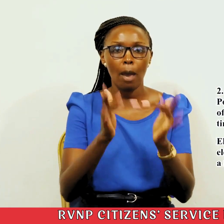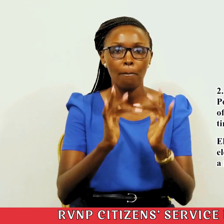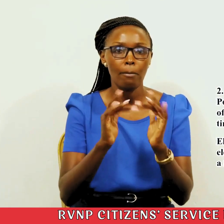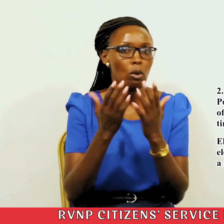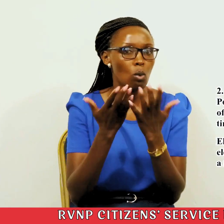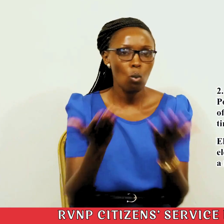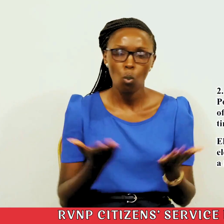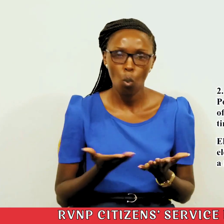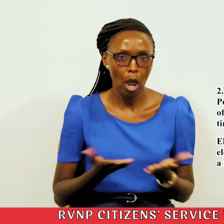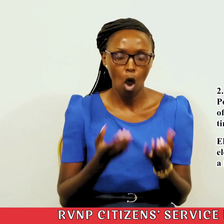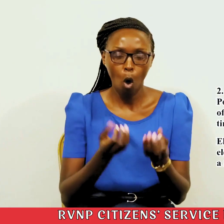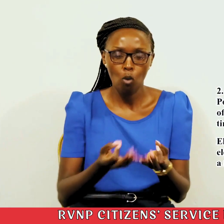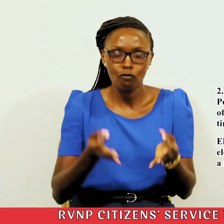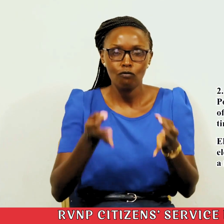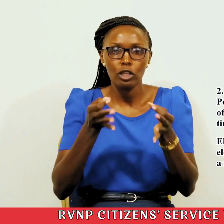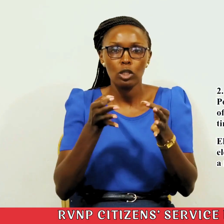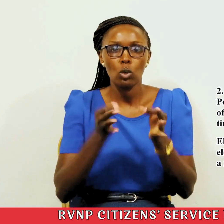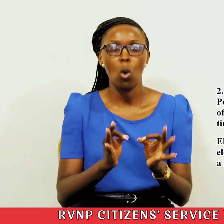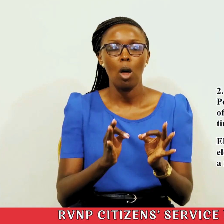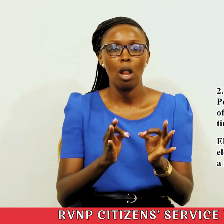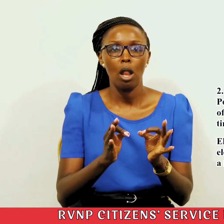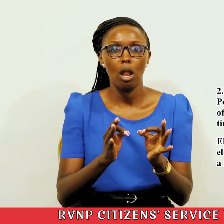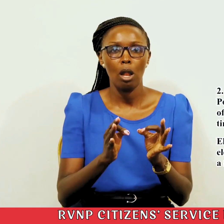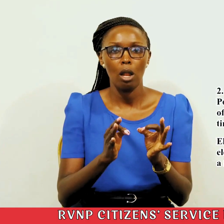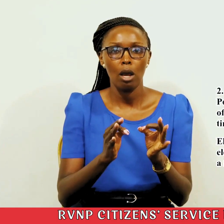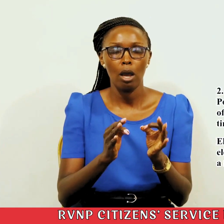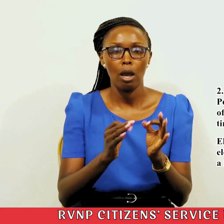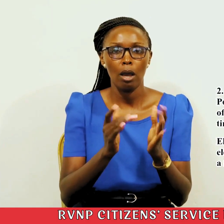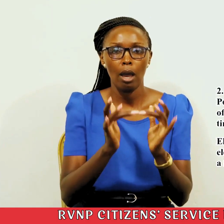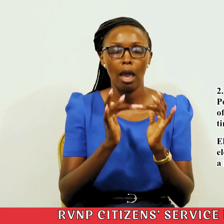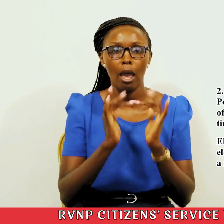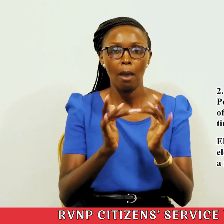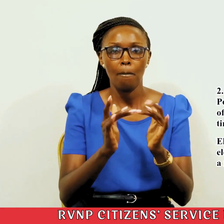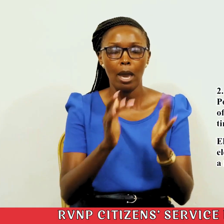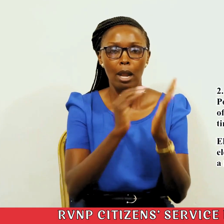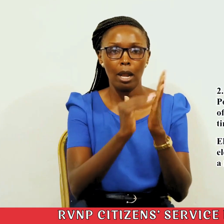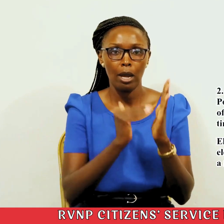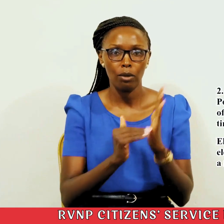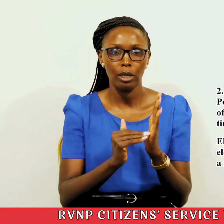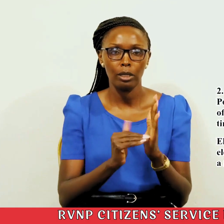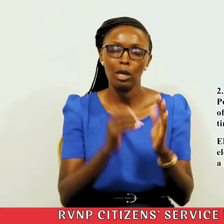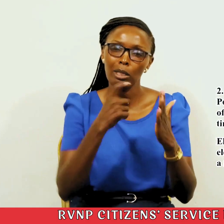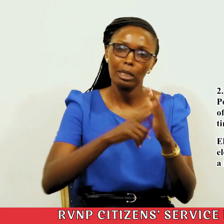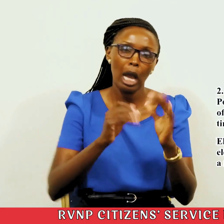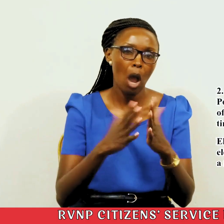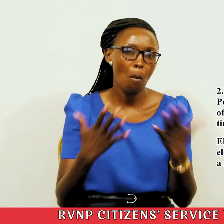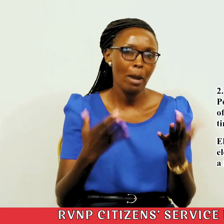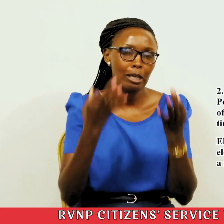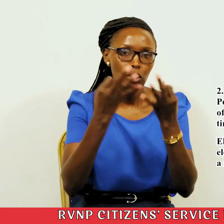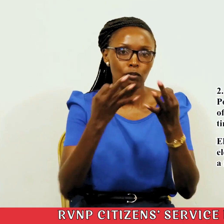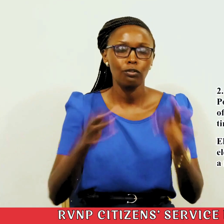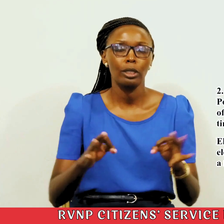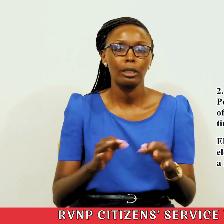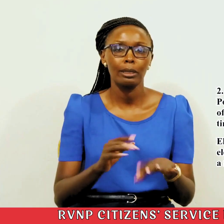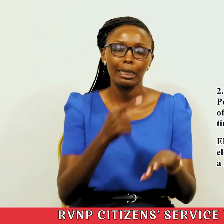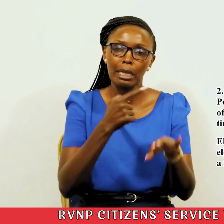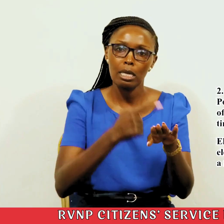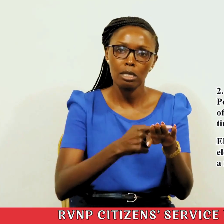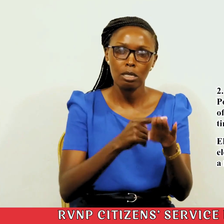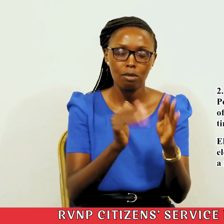email address. This is a free service. The timeline is 3